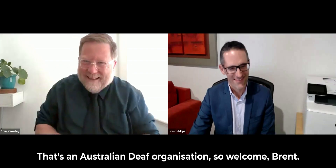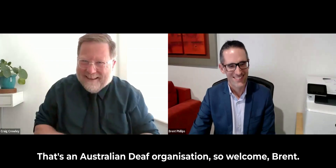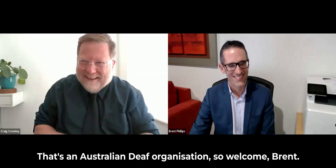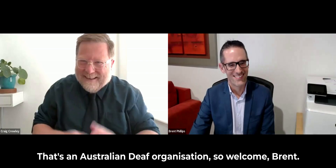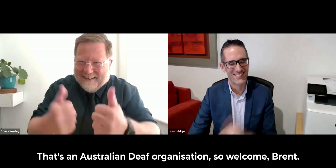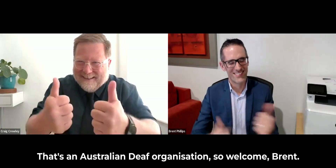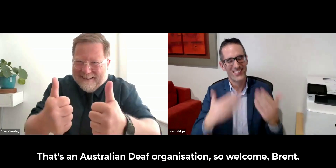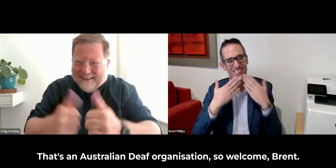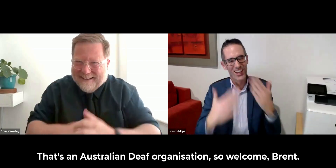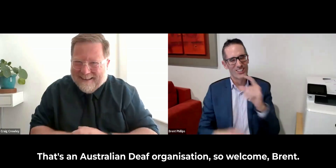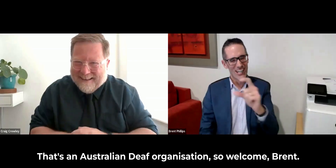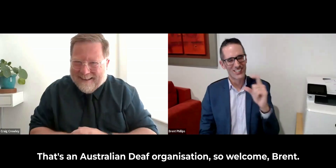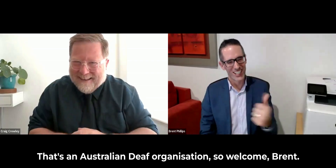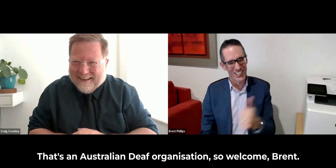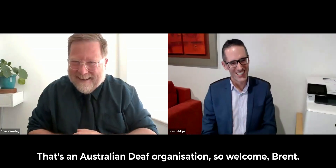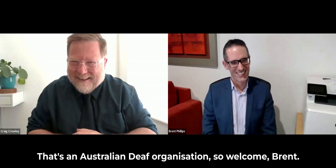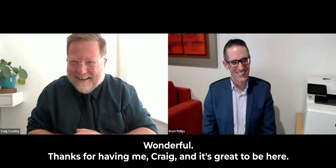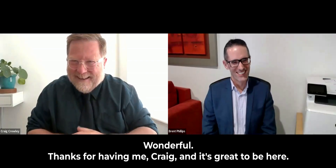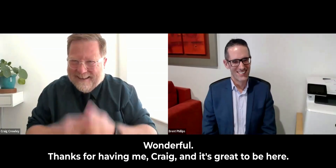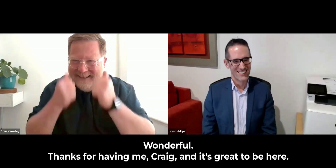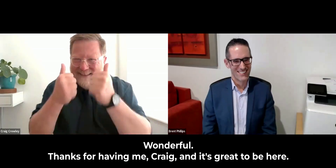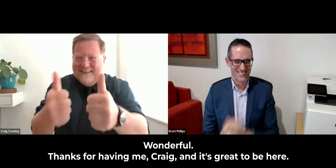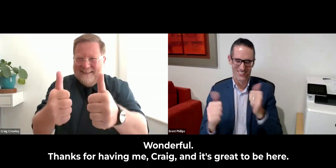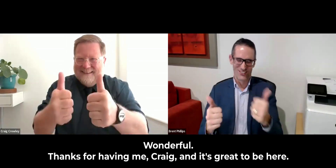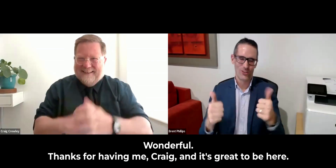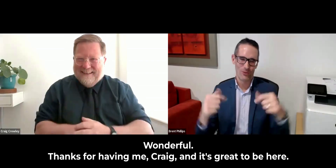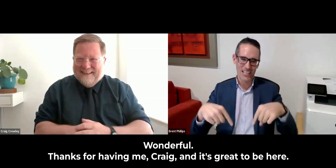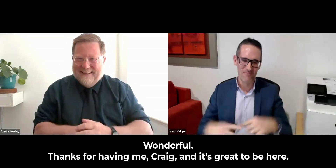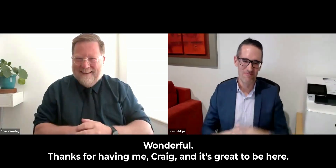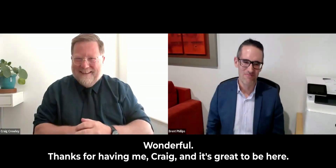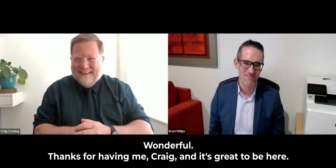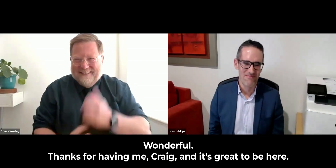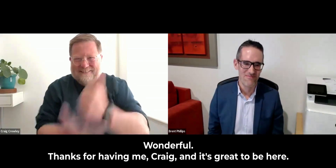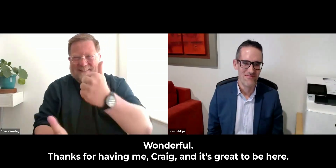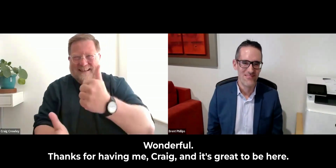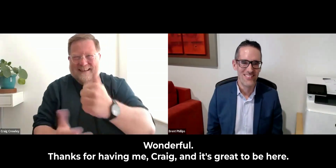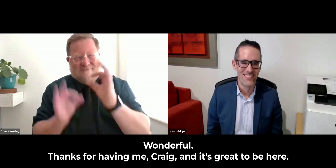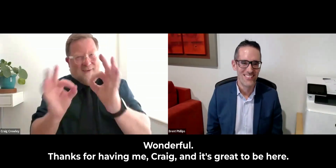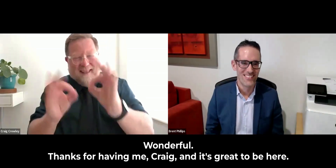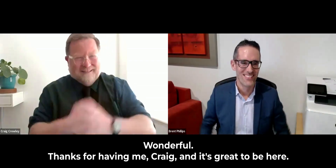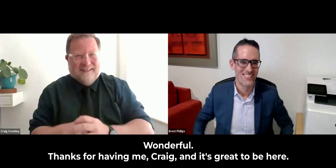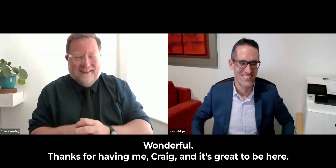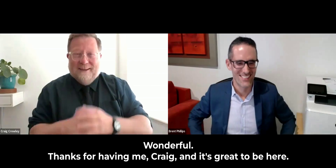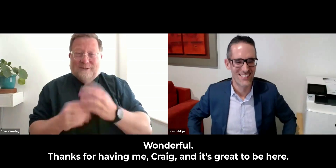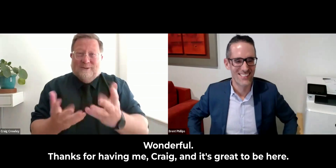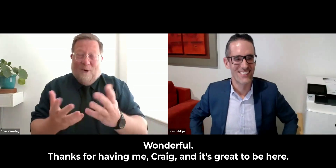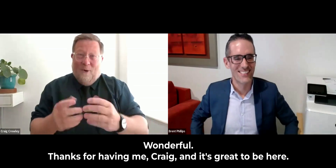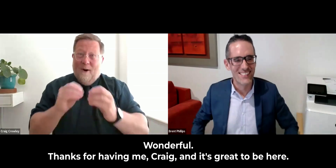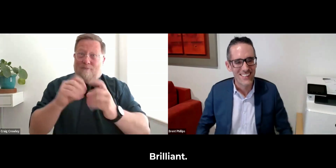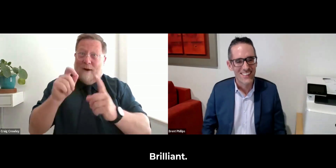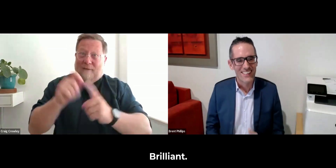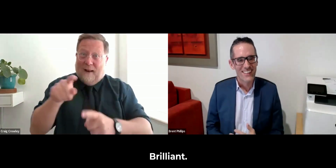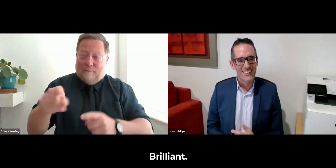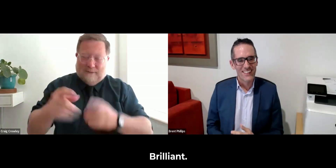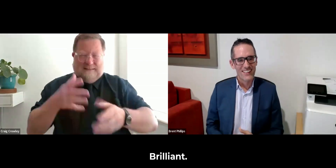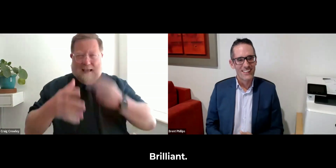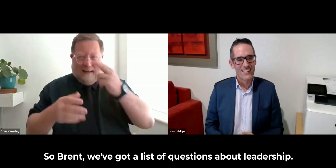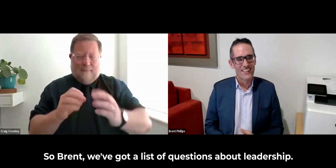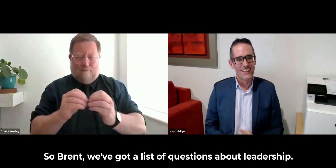So welcome, Brent. Wonderful. Thanks for having me, Craig, and it's great to be here. Brilliant.